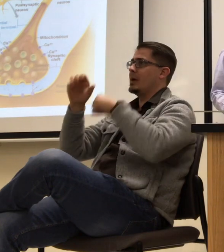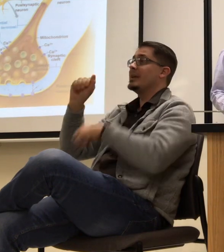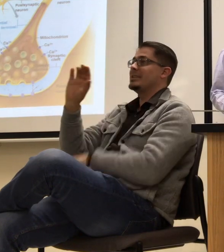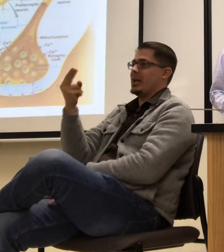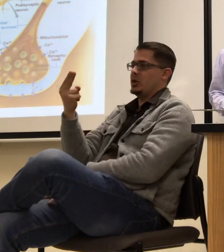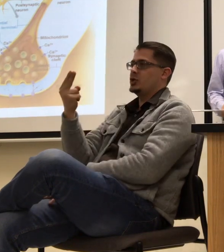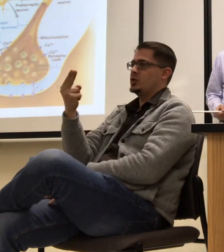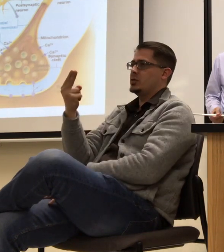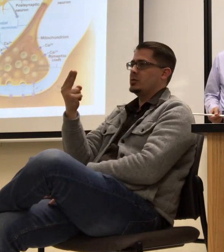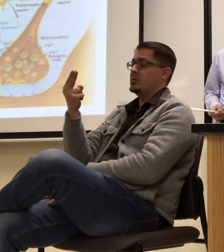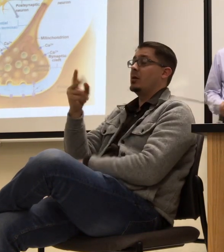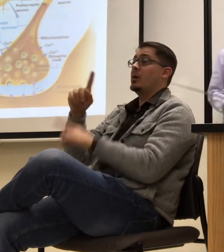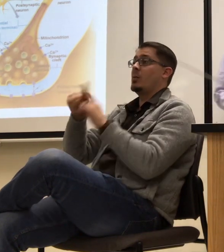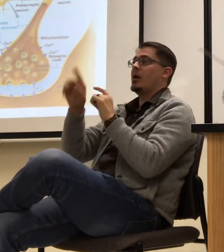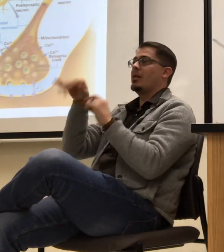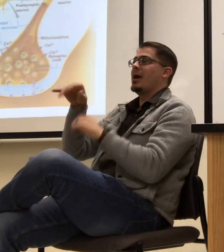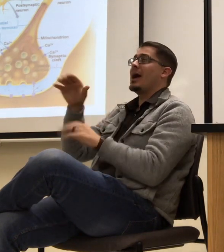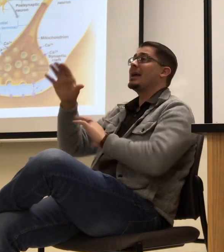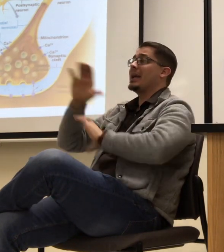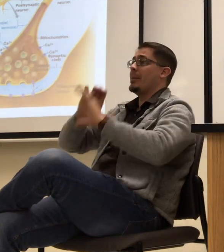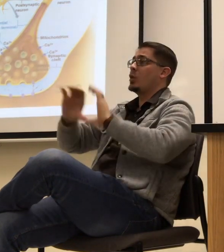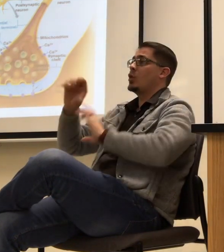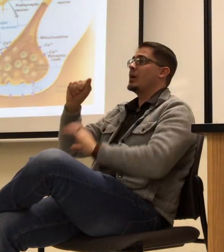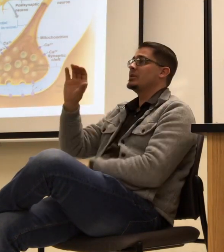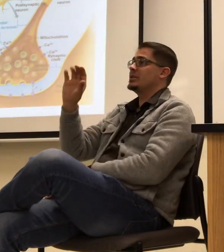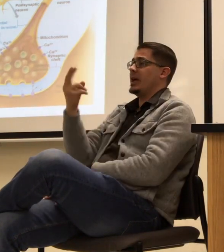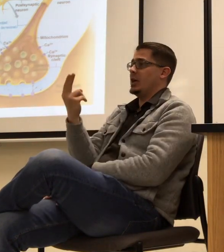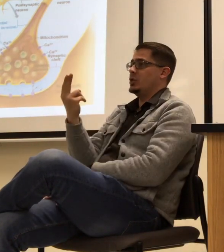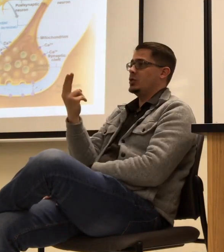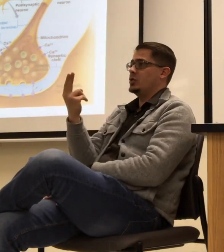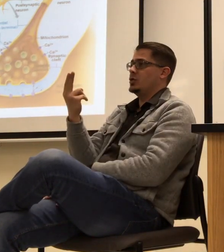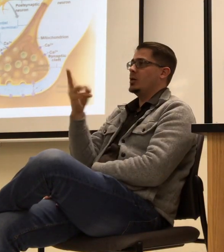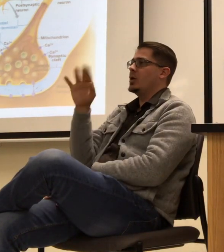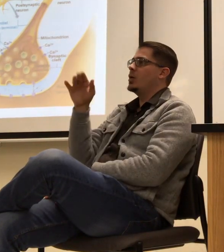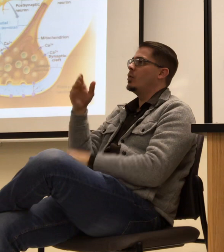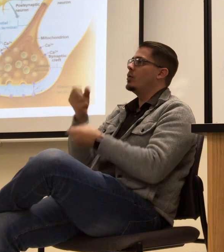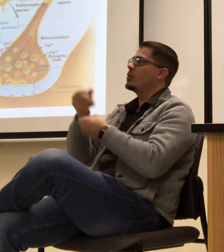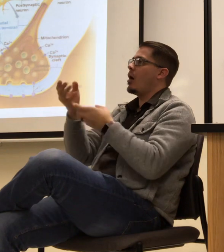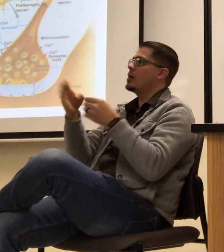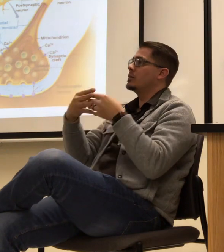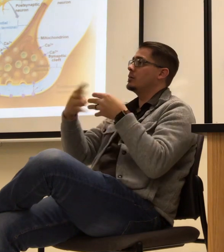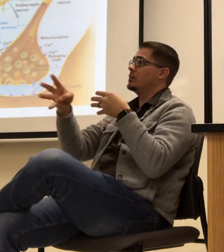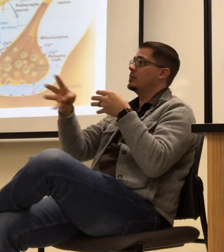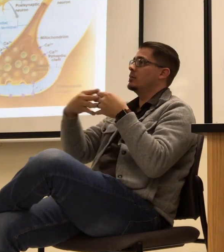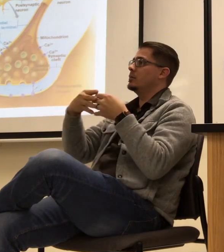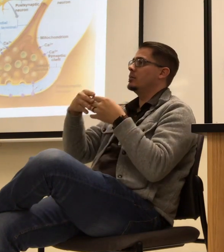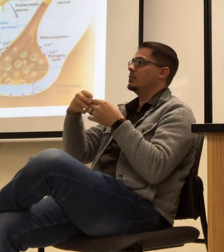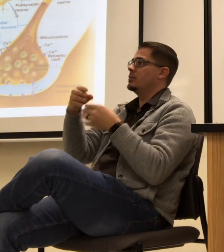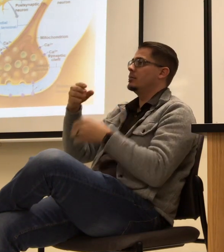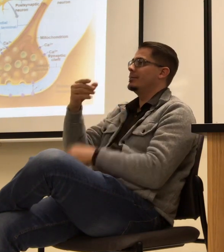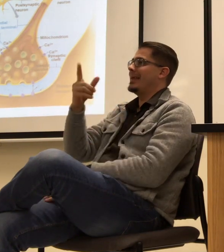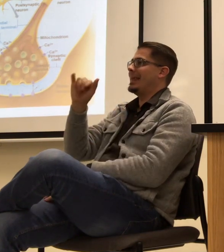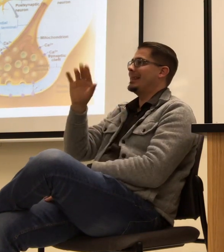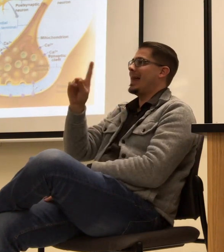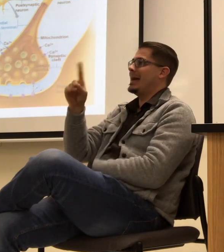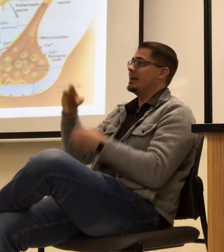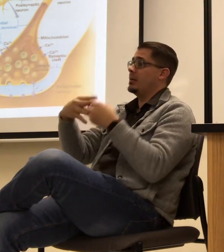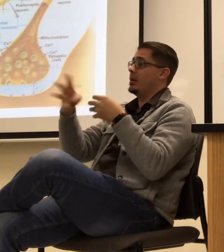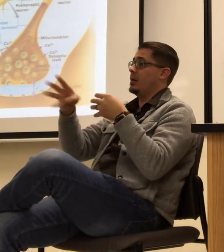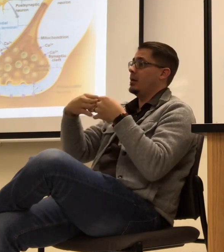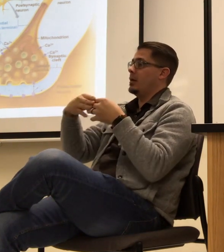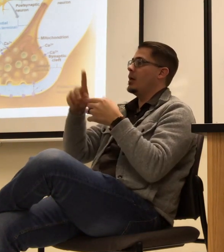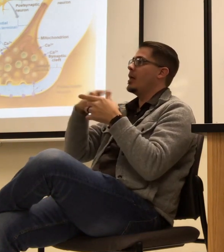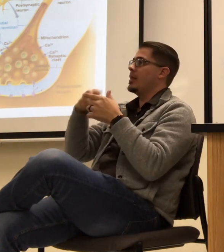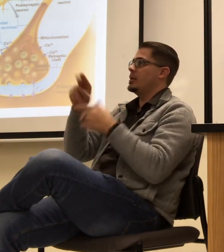ACH. But what that does is it opens the ligand-gated channels and allows sodium influx in